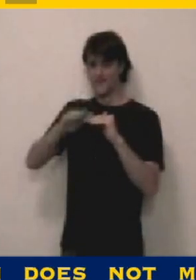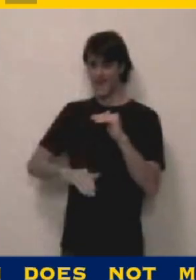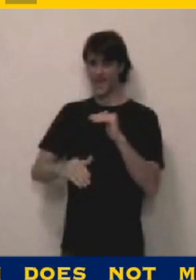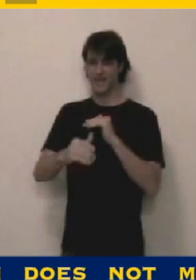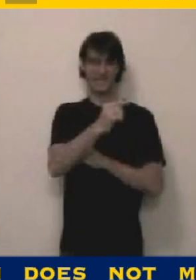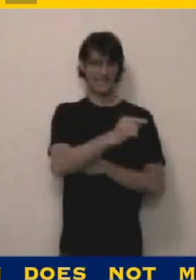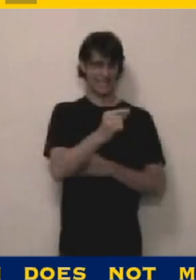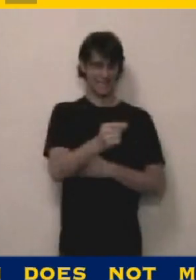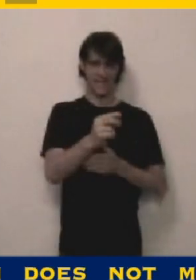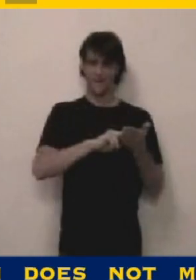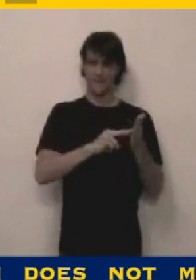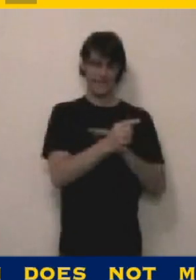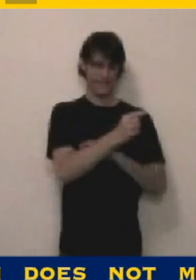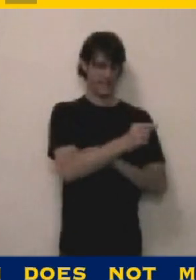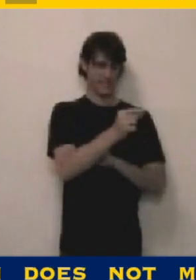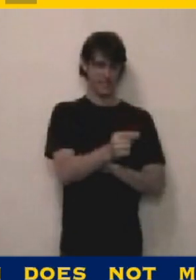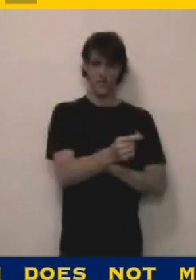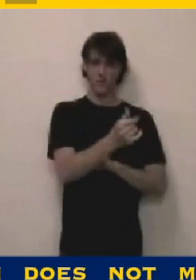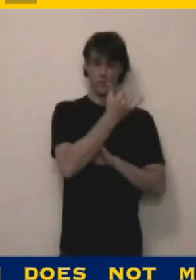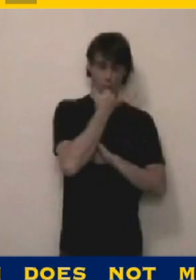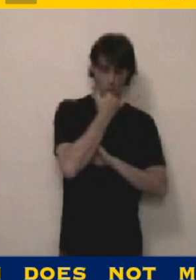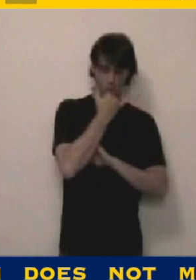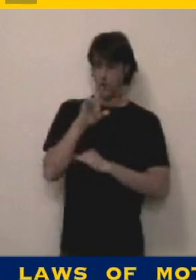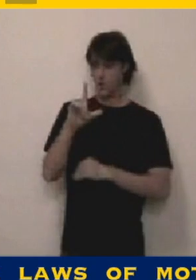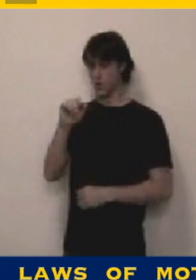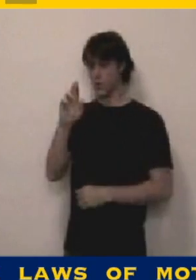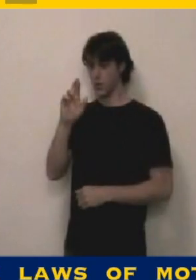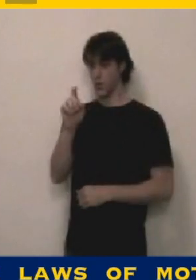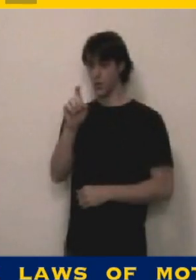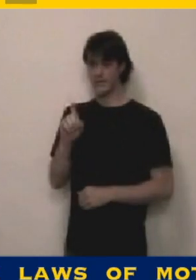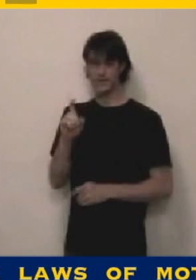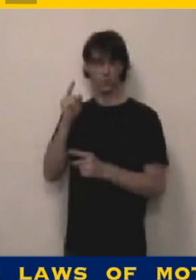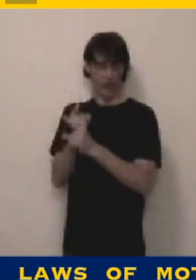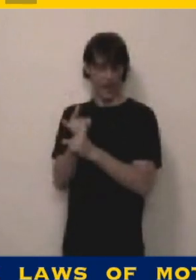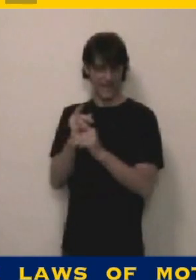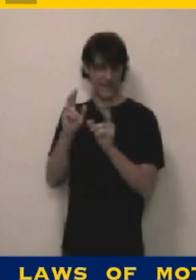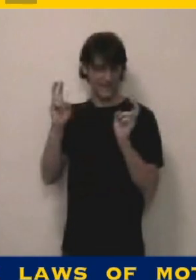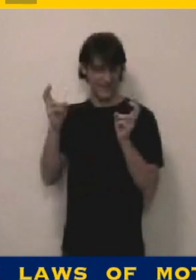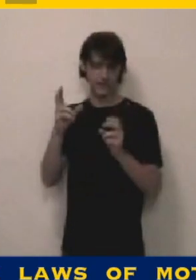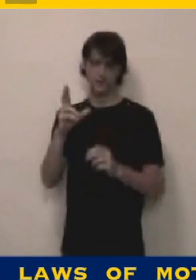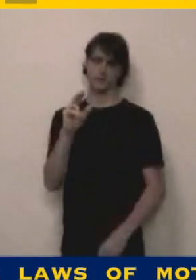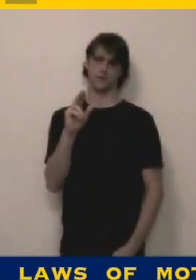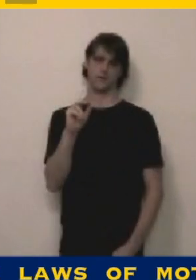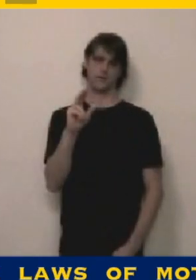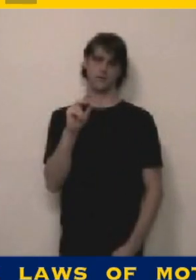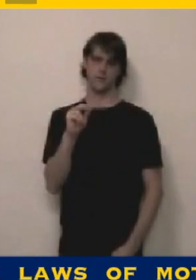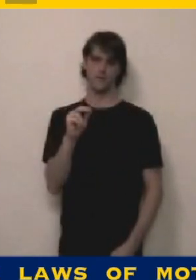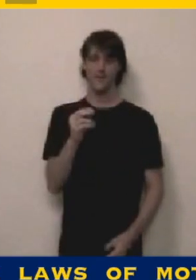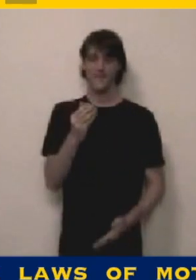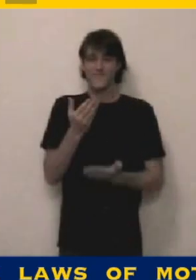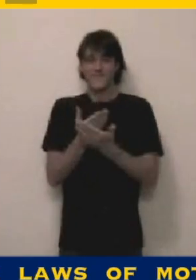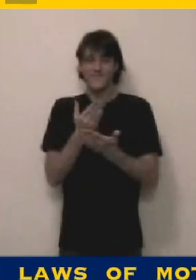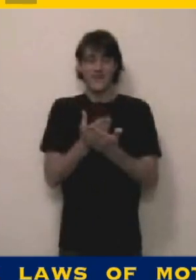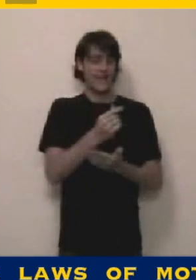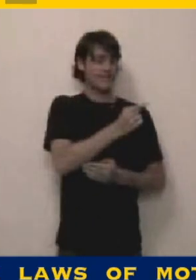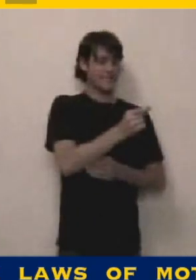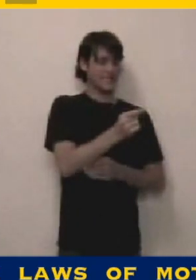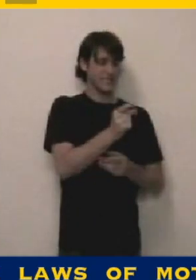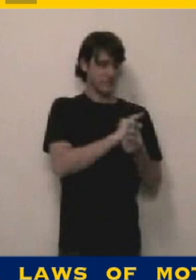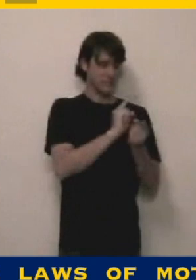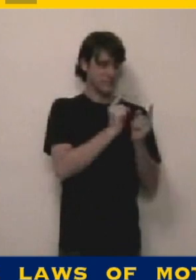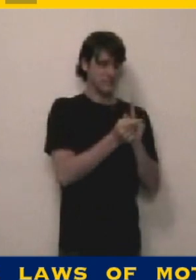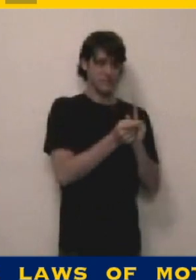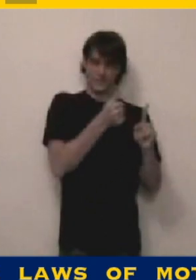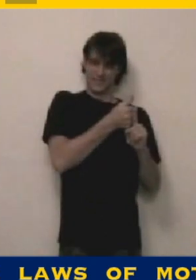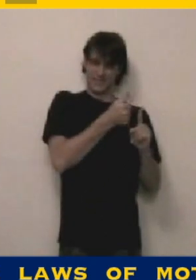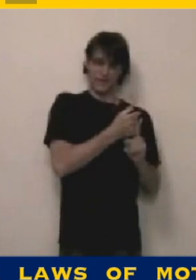transformation does not mean that Galileo was wrong and Lorentz right. In fact, the relativistic laws of motion, which are based on Lorentz's equations,